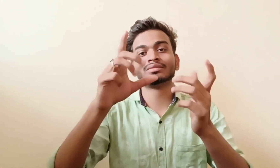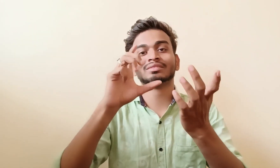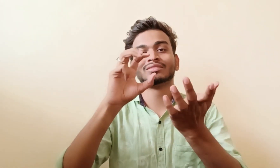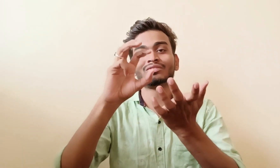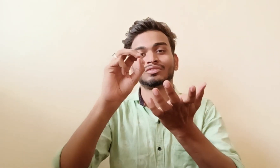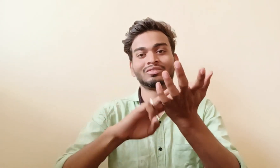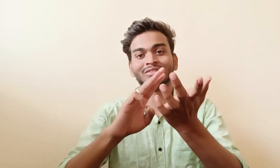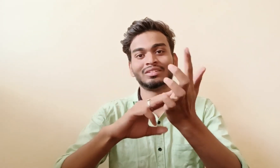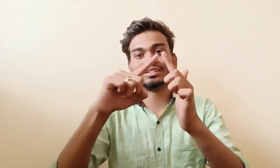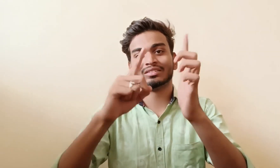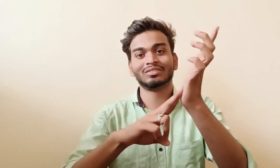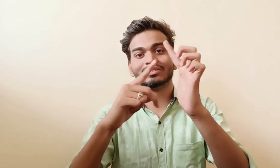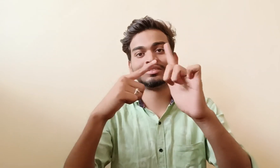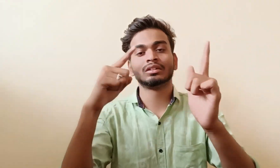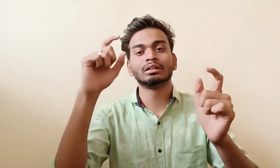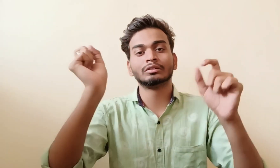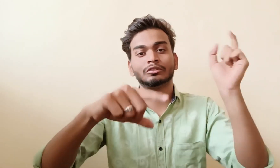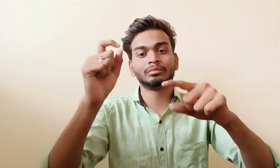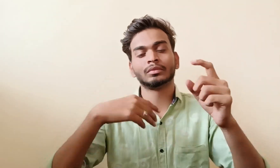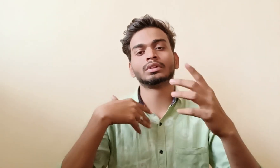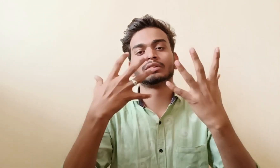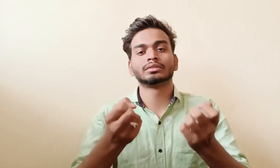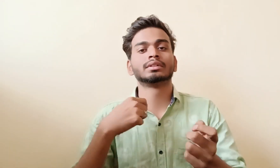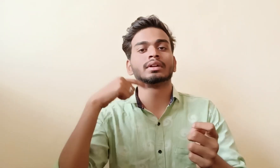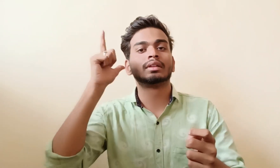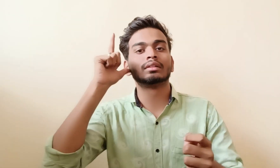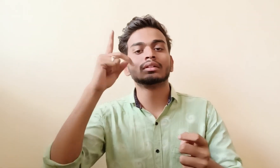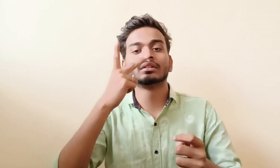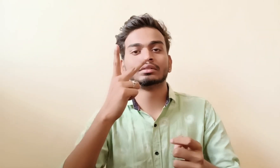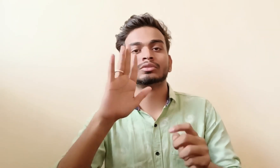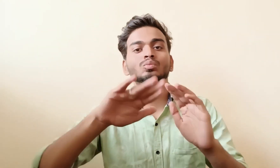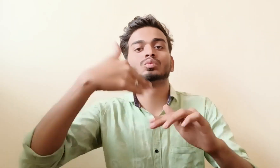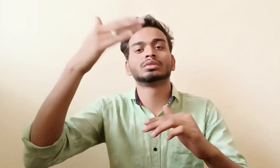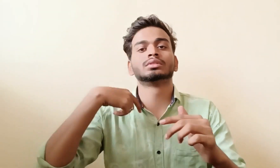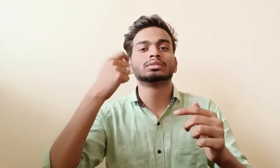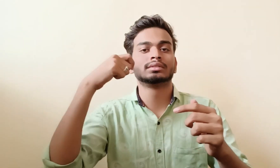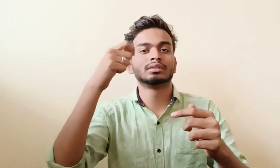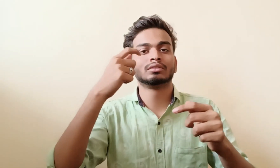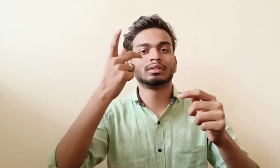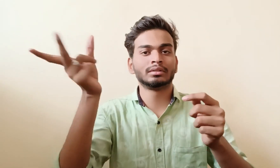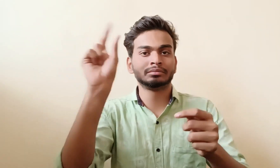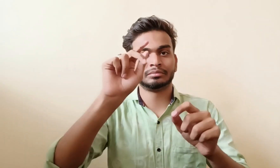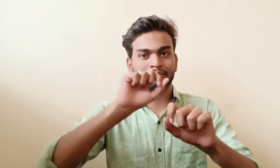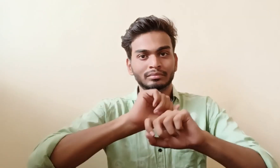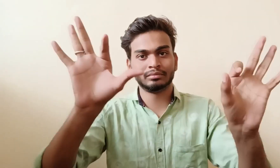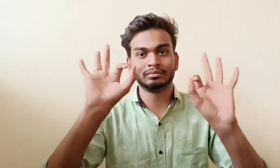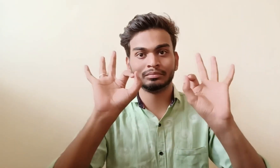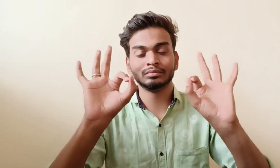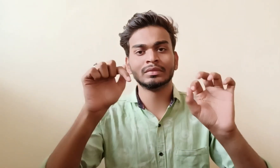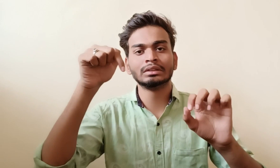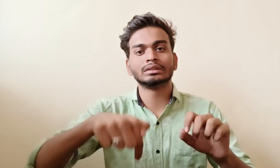tricks a video Instagram, and please you all share your friends plus you support subscribe my channel you full watched video. Thank you.